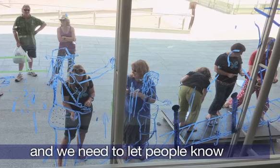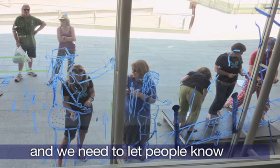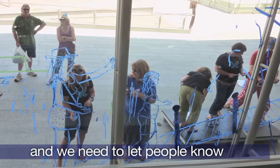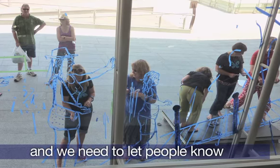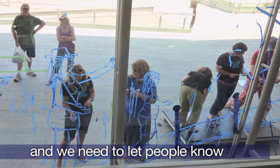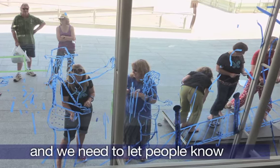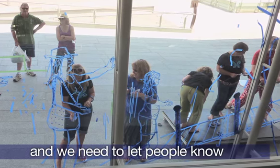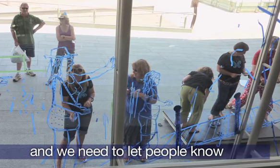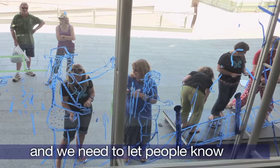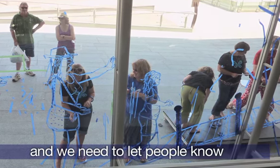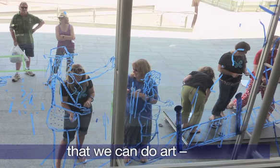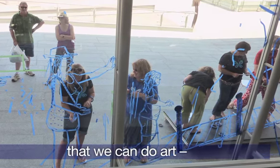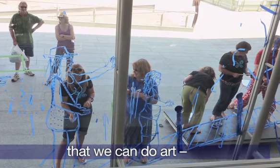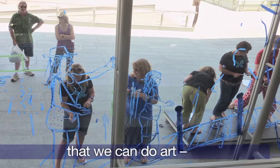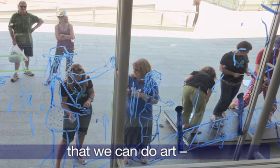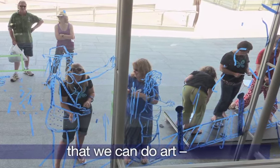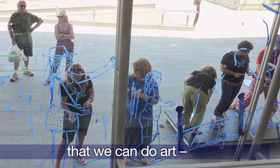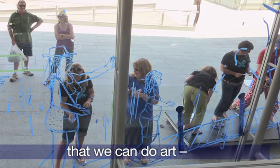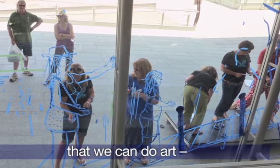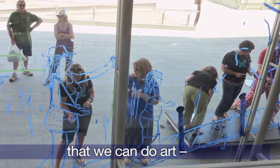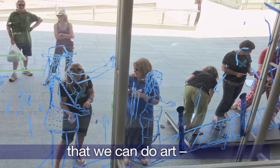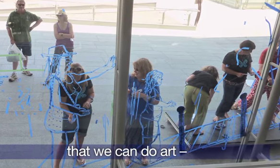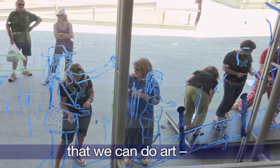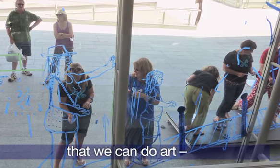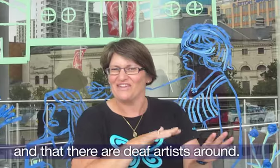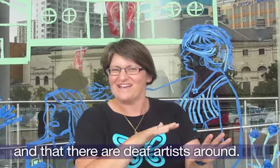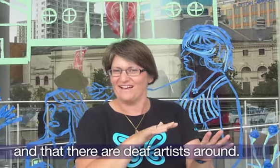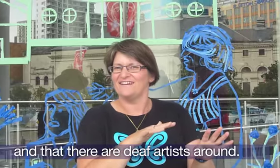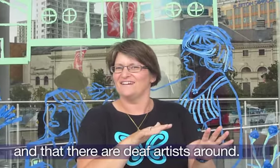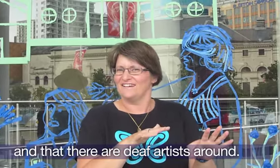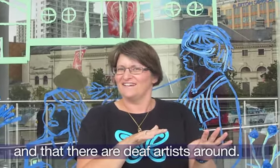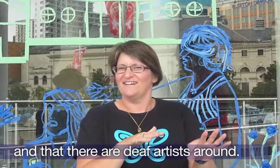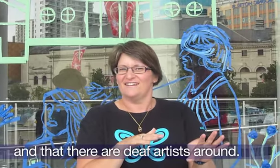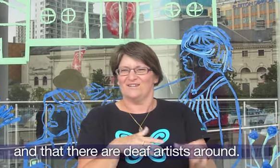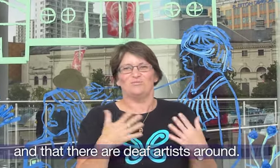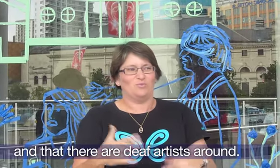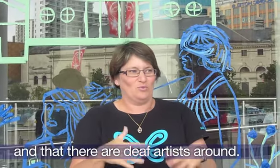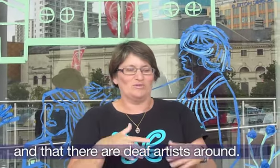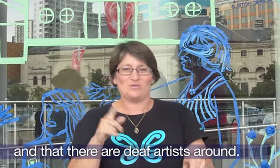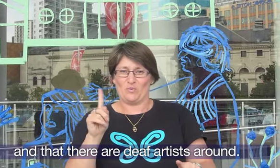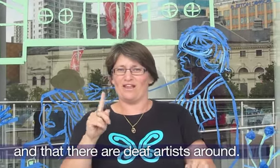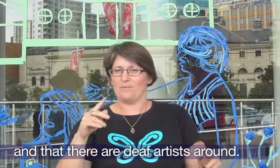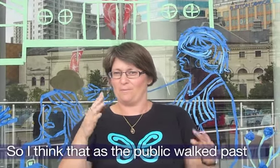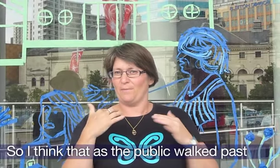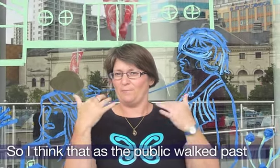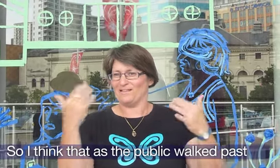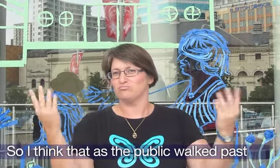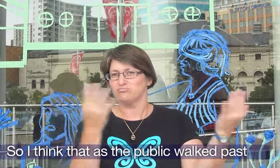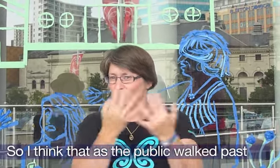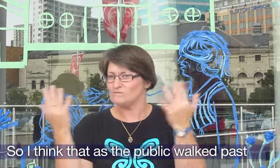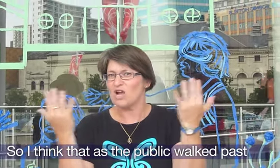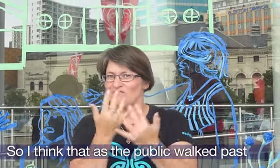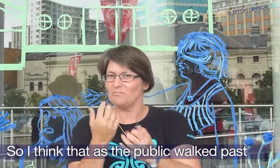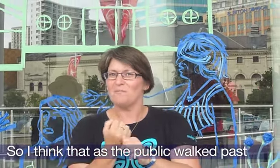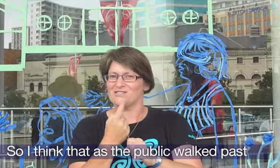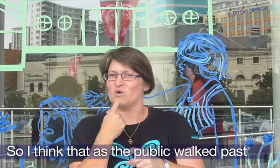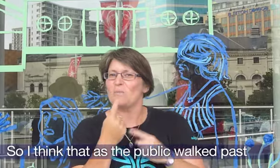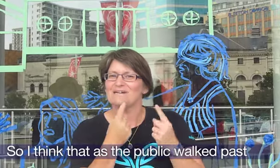that that we can do art and that there are deaf artists around. So I think, as the public walked past